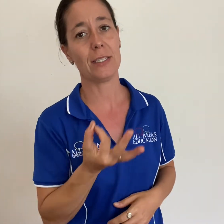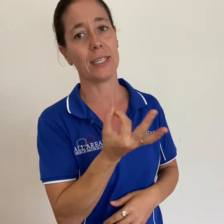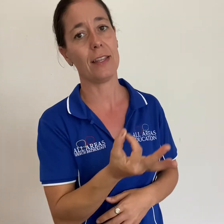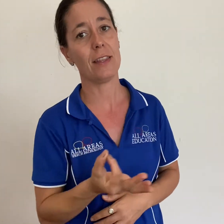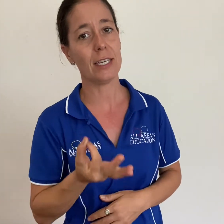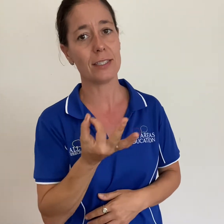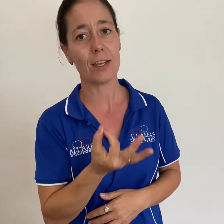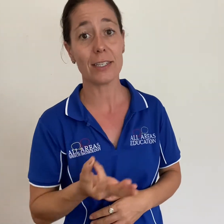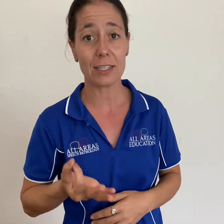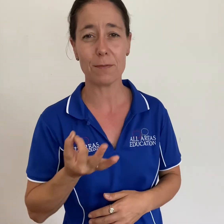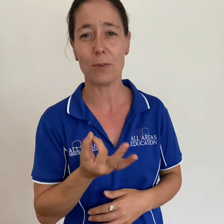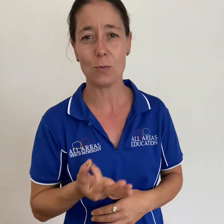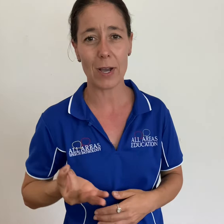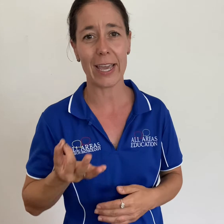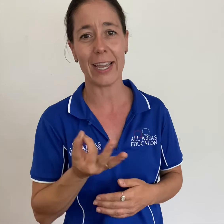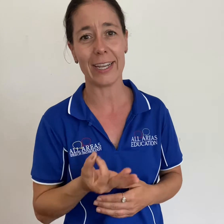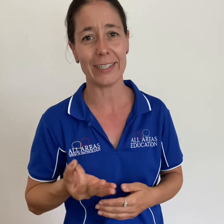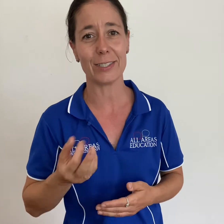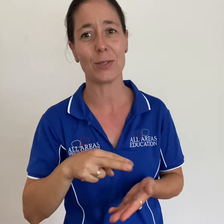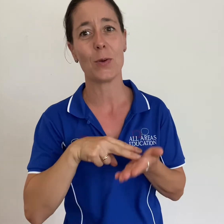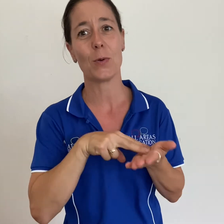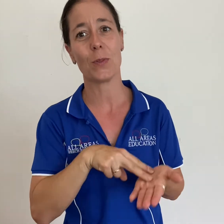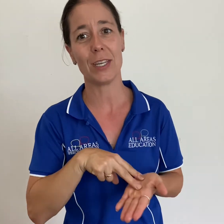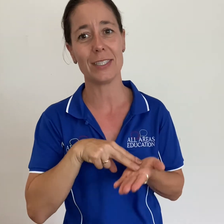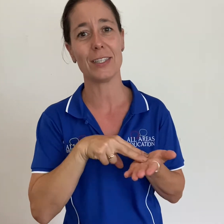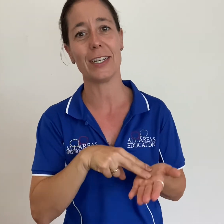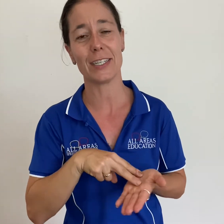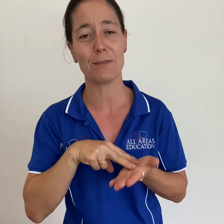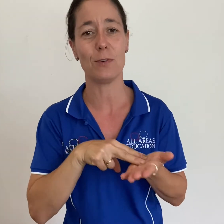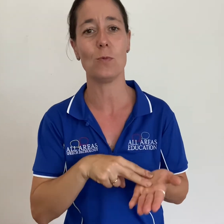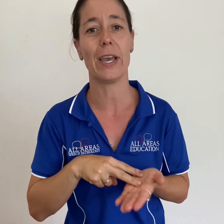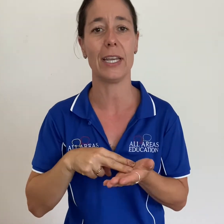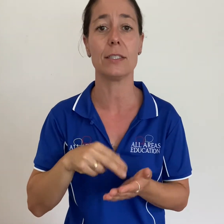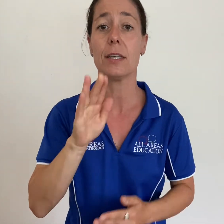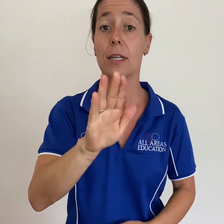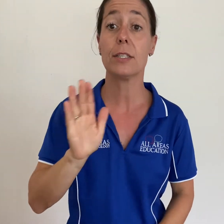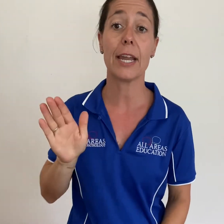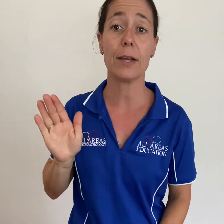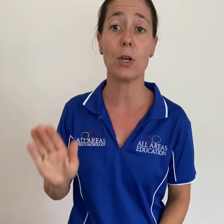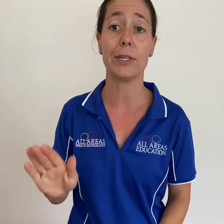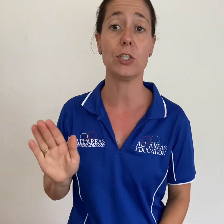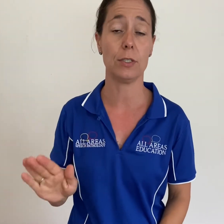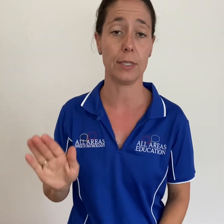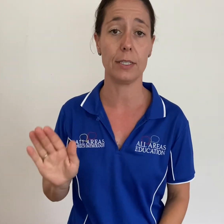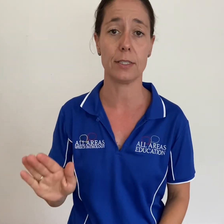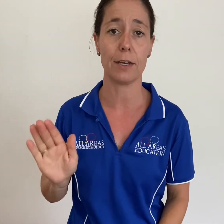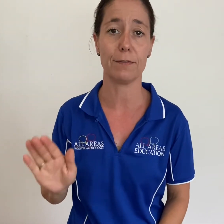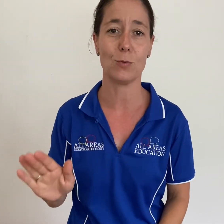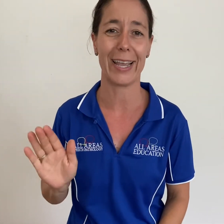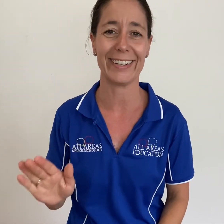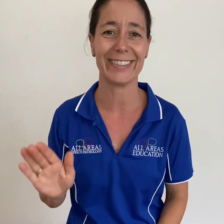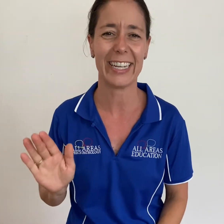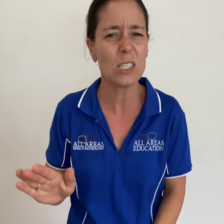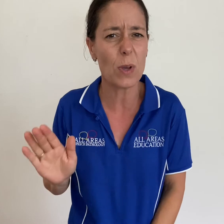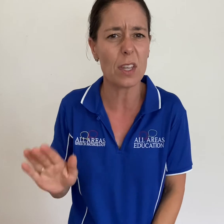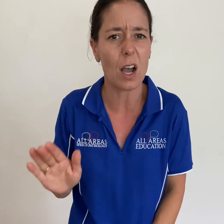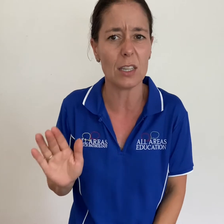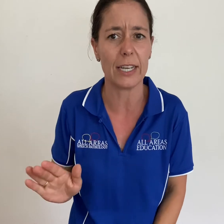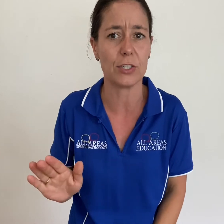see this sign done for wait, or this sign done for wait. Today I'm going to use this sign for wait. It's one that I like to